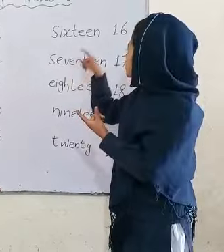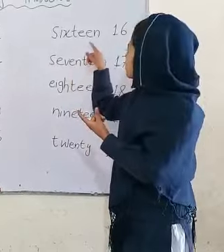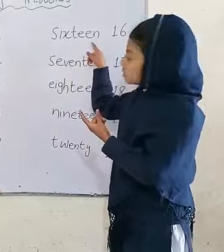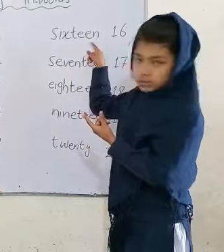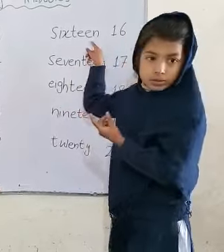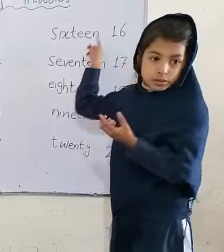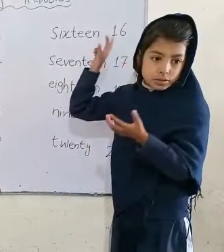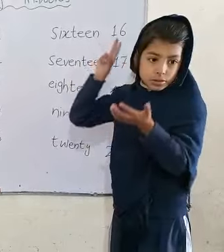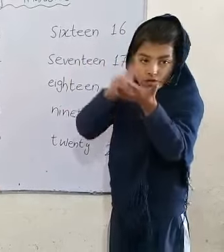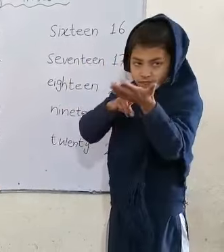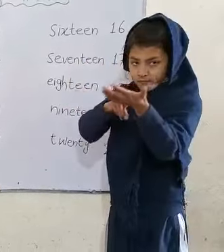N